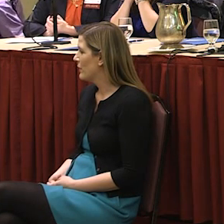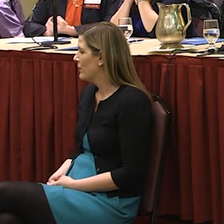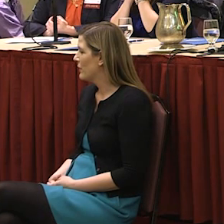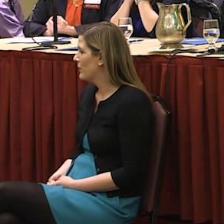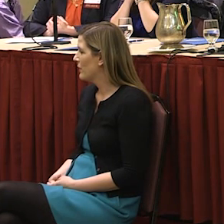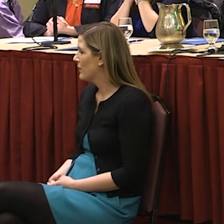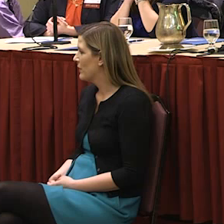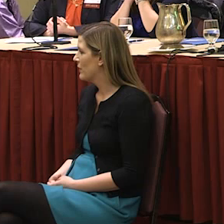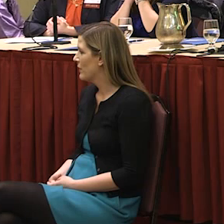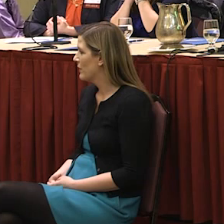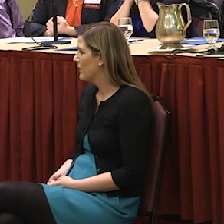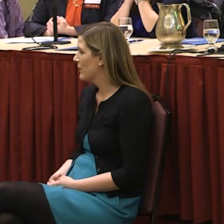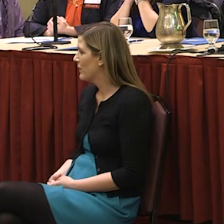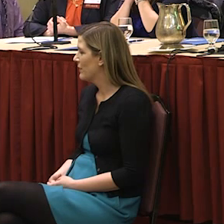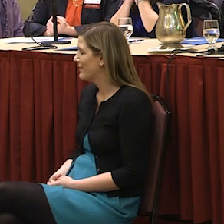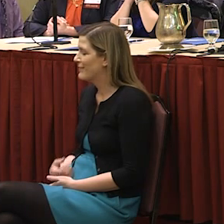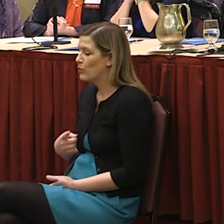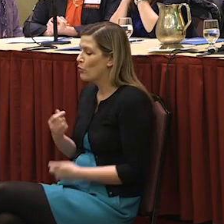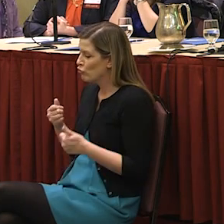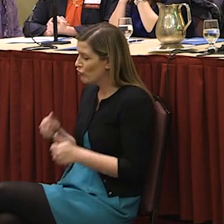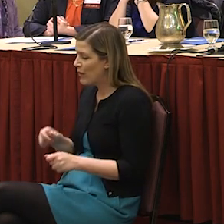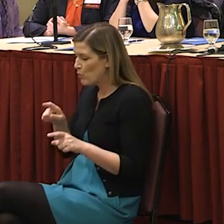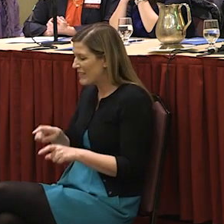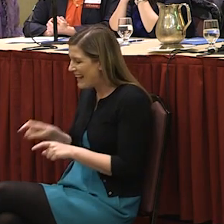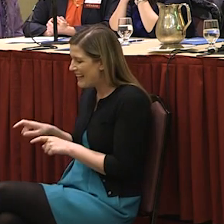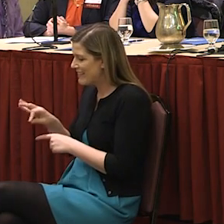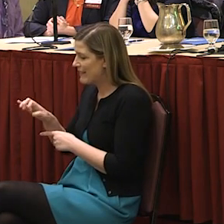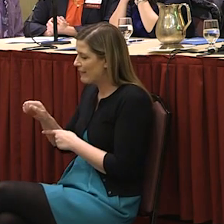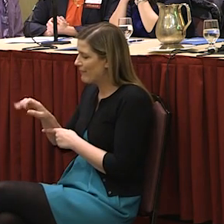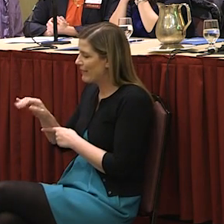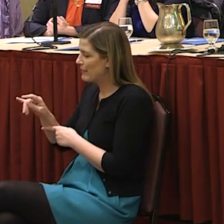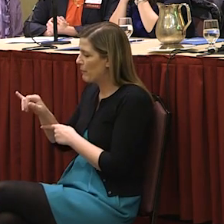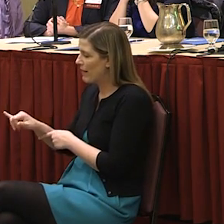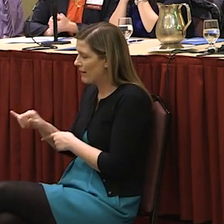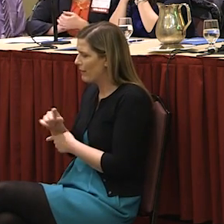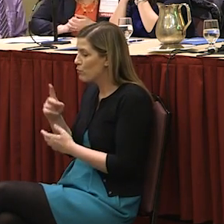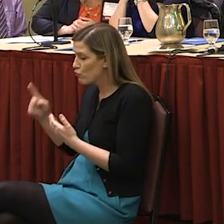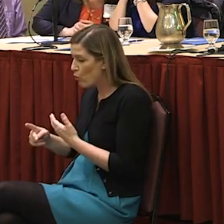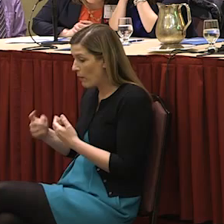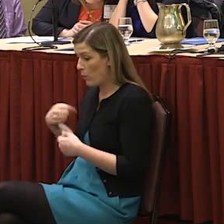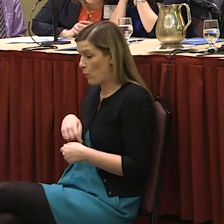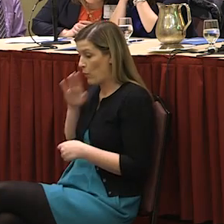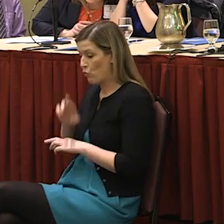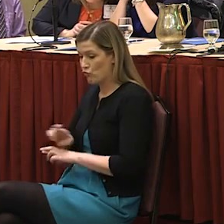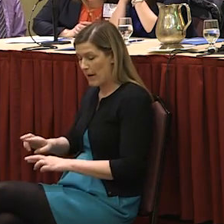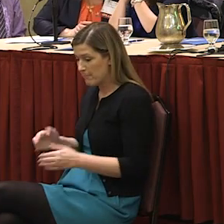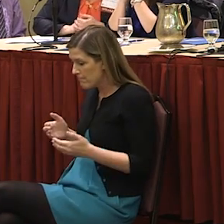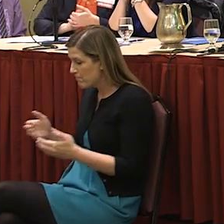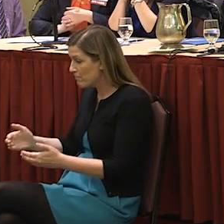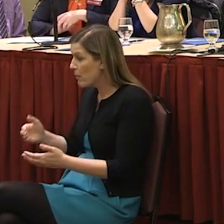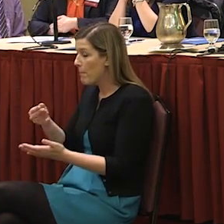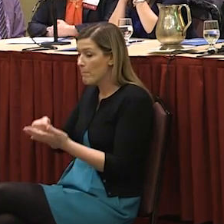feasibility of this, and then to be able to ramp it up. And we are going to be very ready to ramp it up when